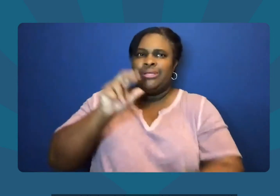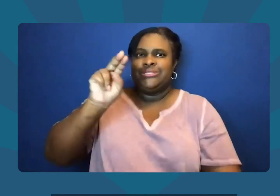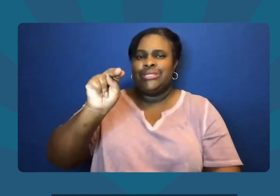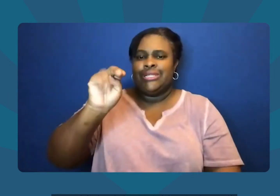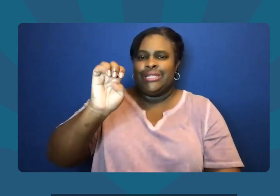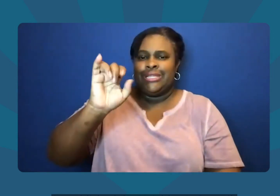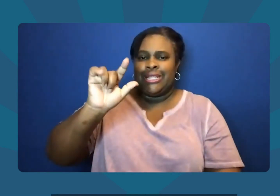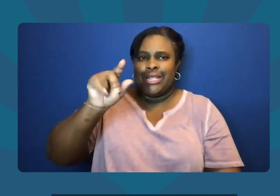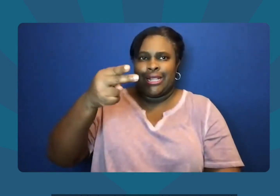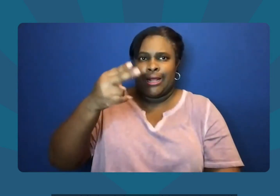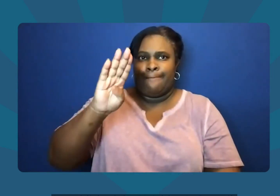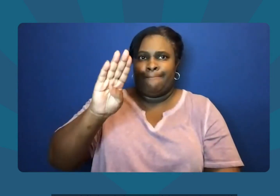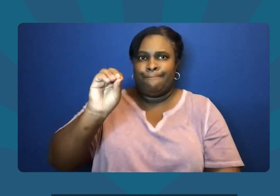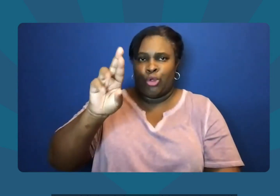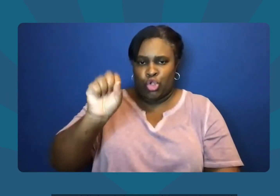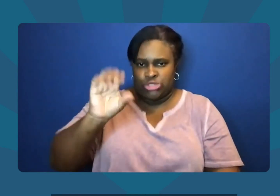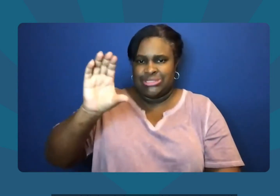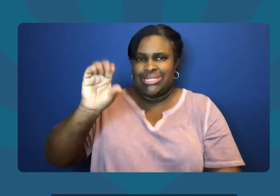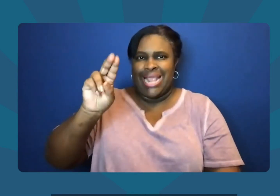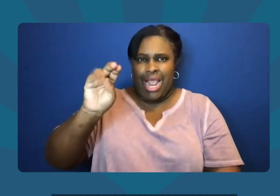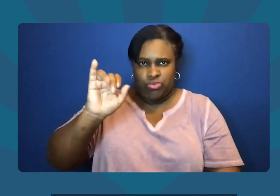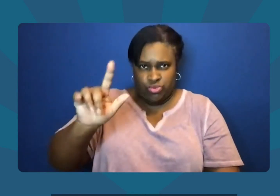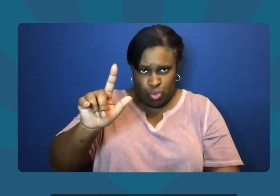I established the Neighbors Council,